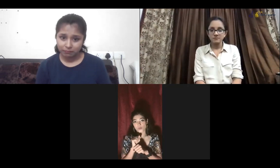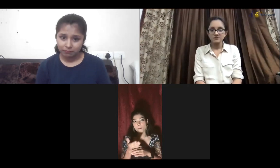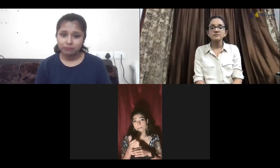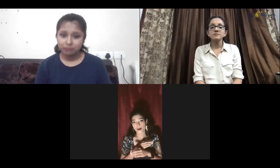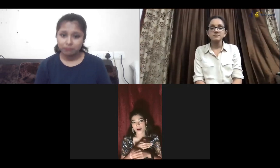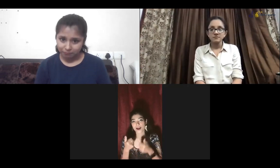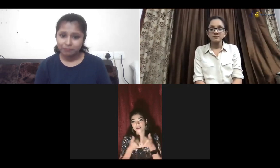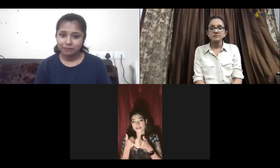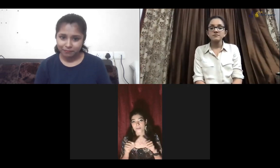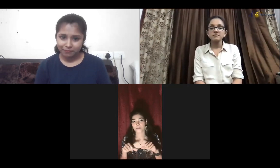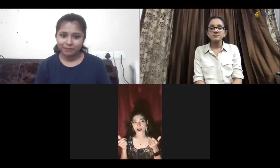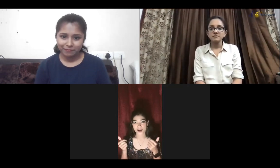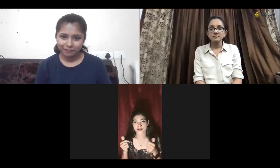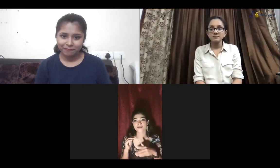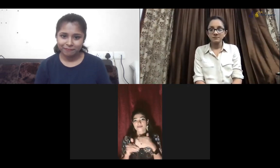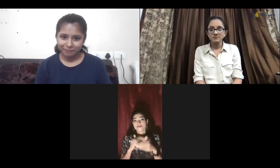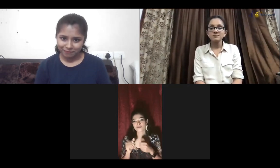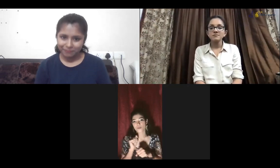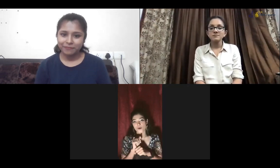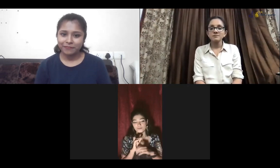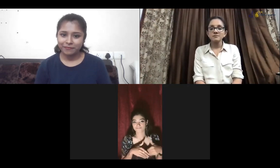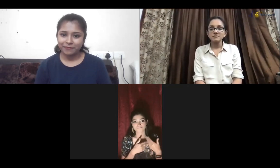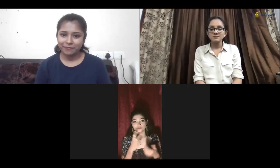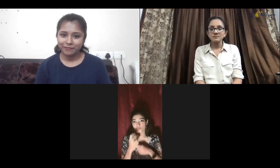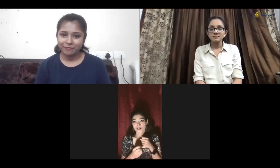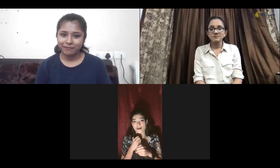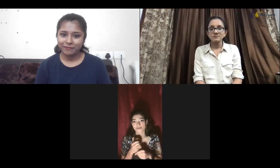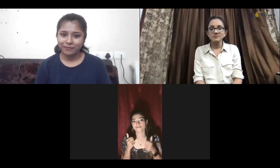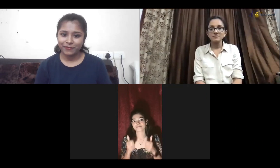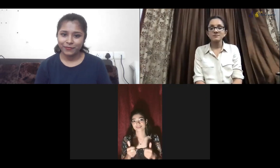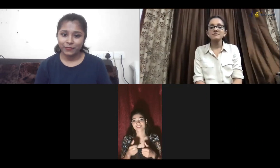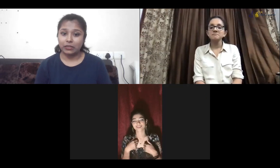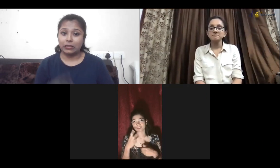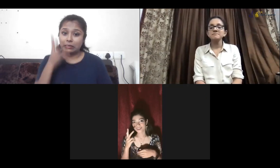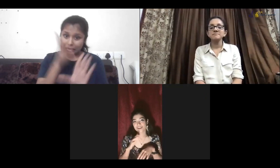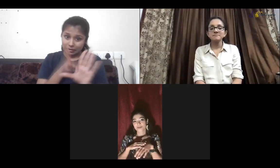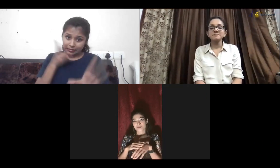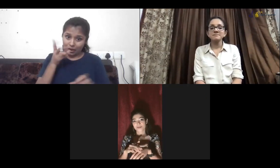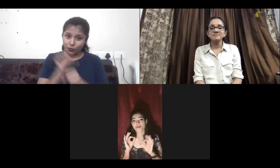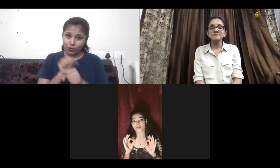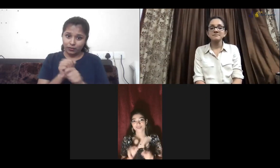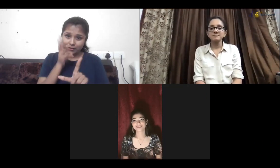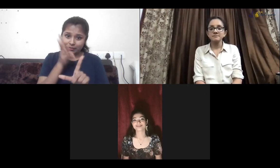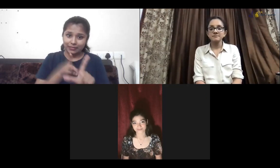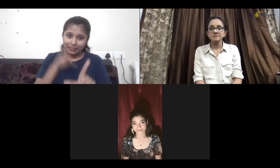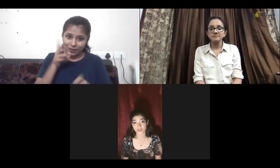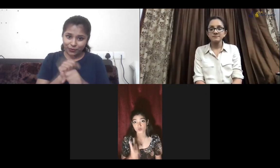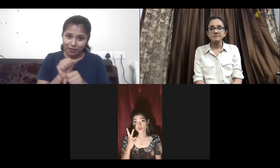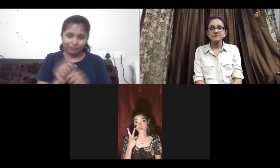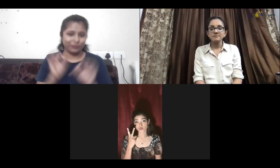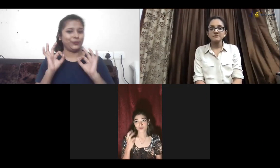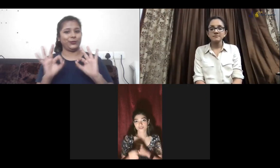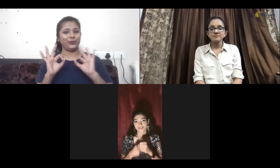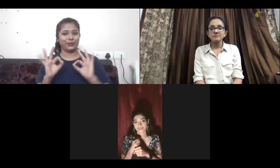I'm working in a government railway sector. So I passed the exam and now it's been